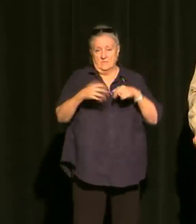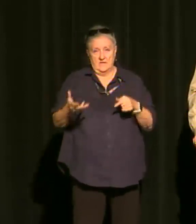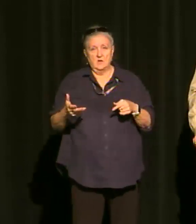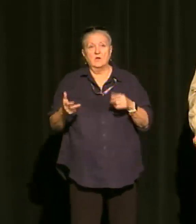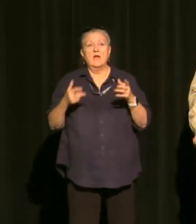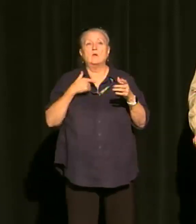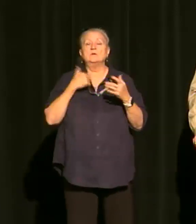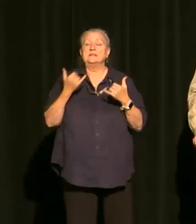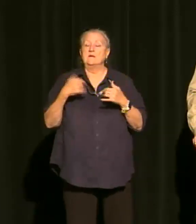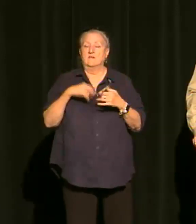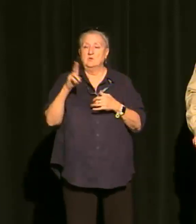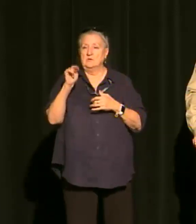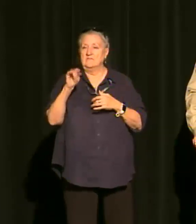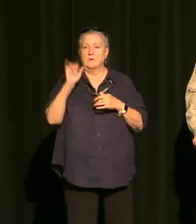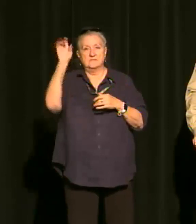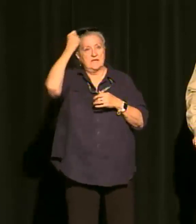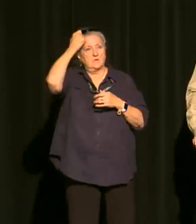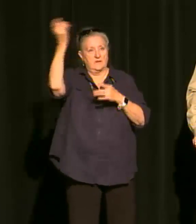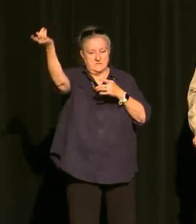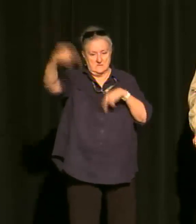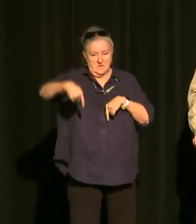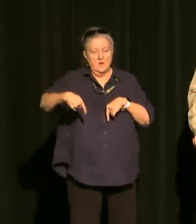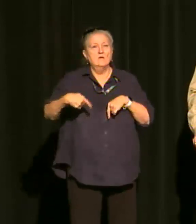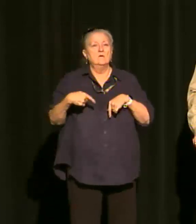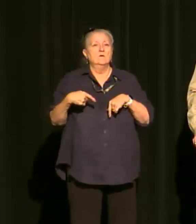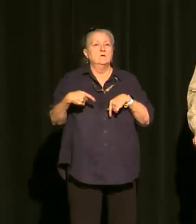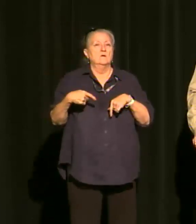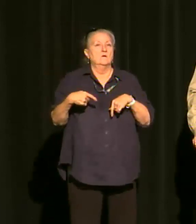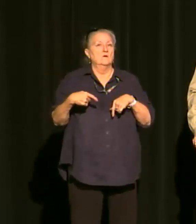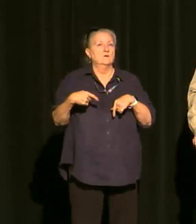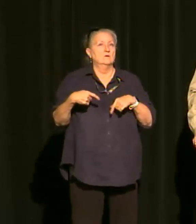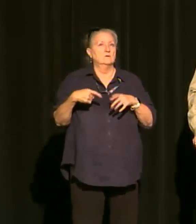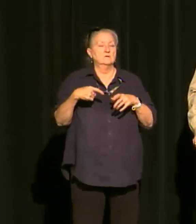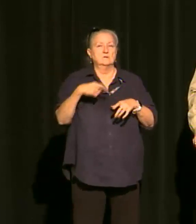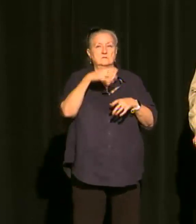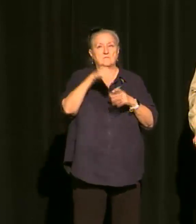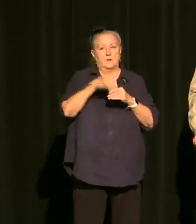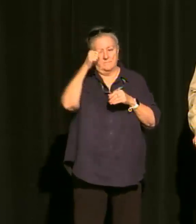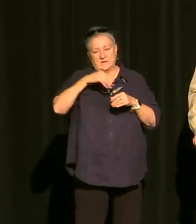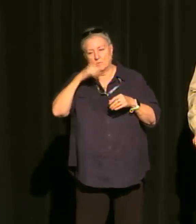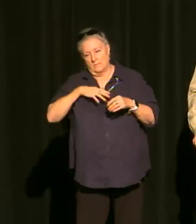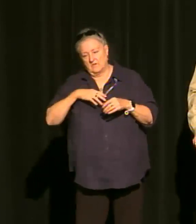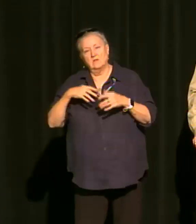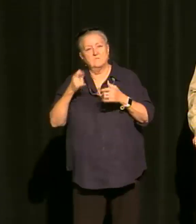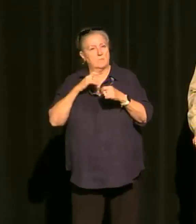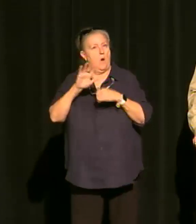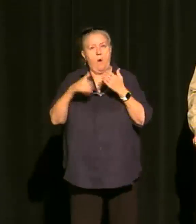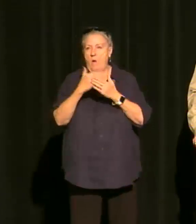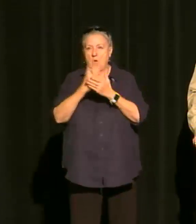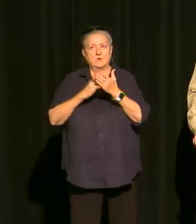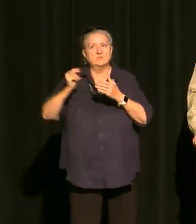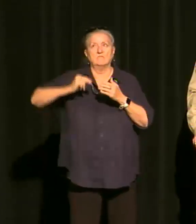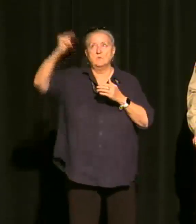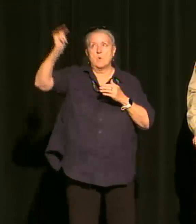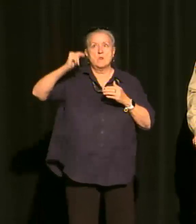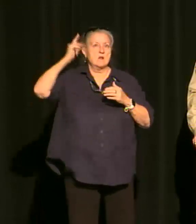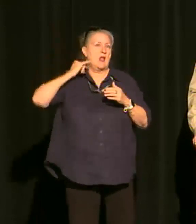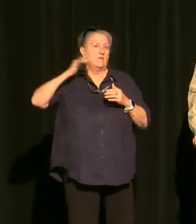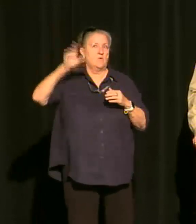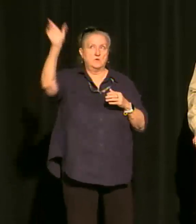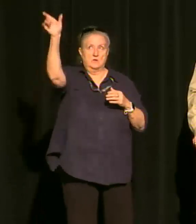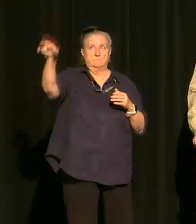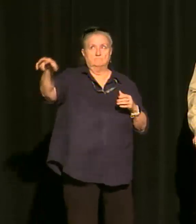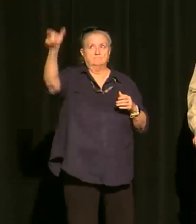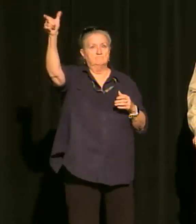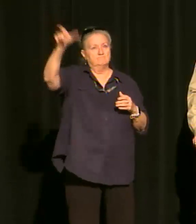we have a unit from Sacramento, which is arriving, comprised of men and women from all parts of Northern California. They will